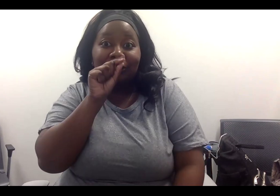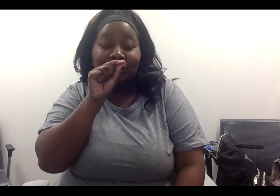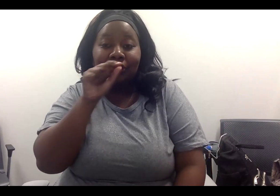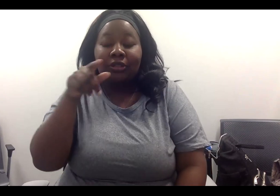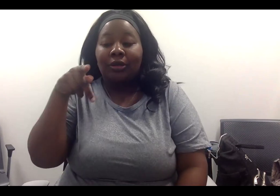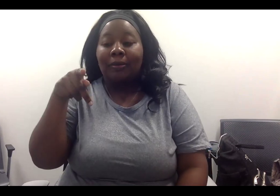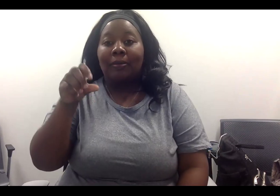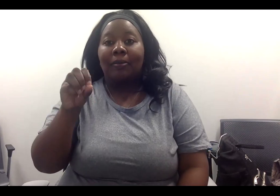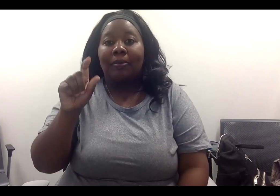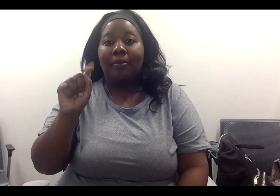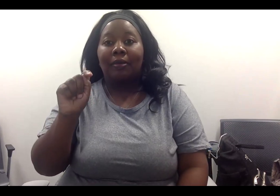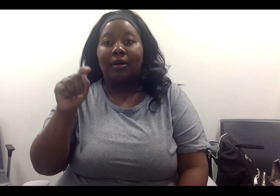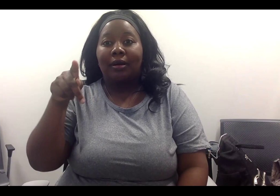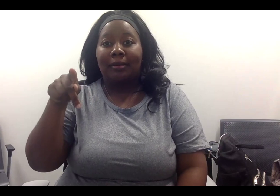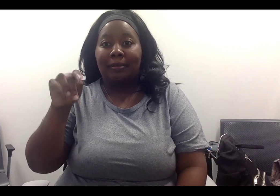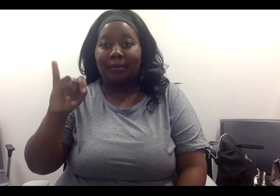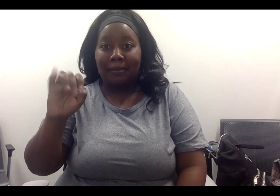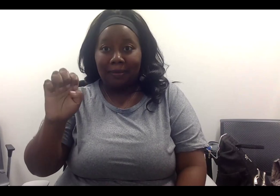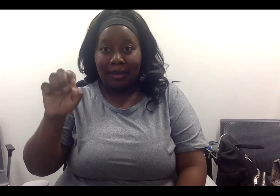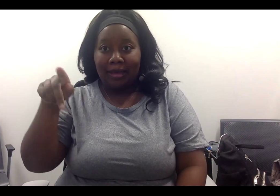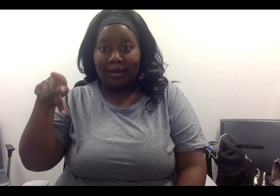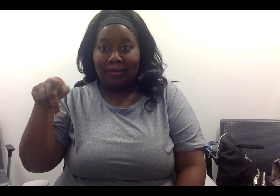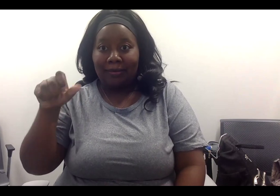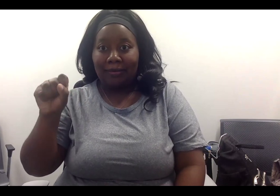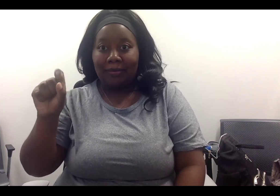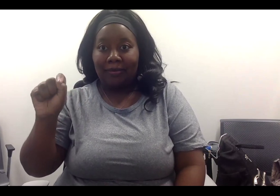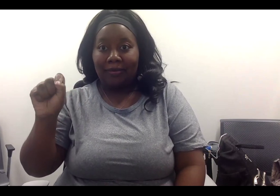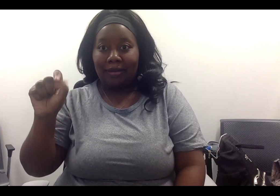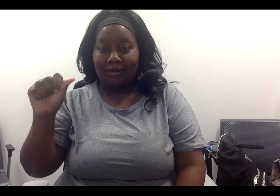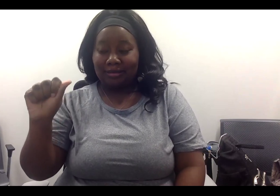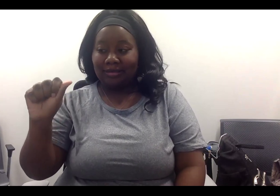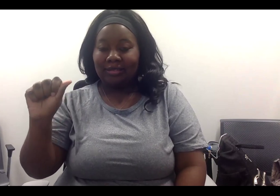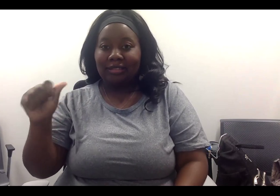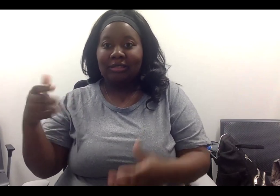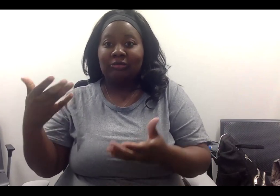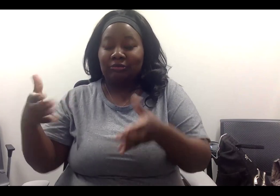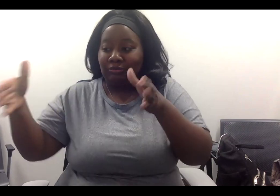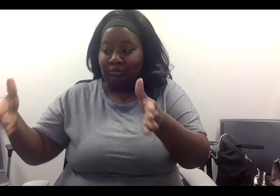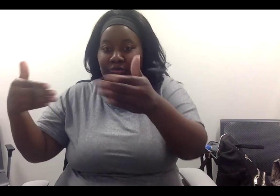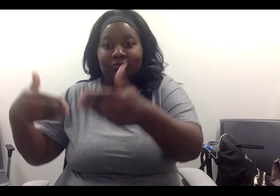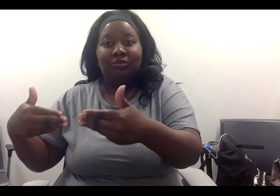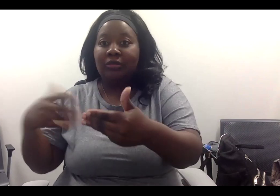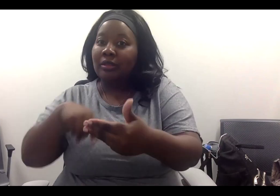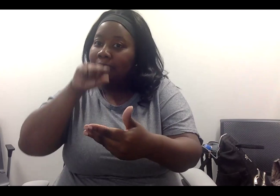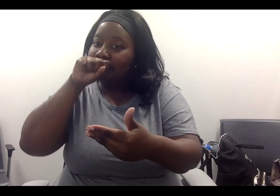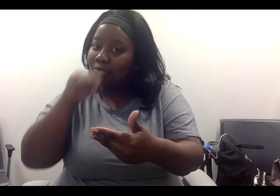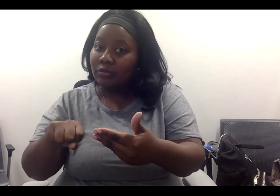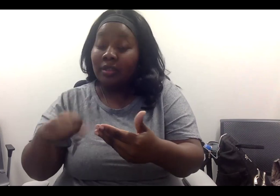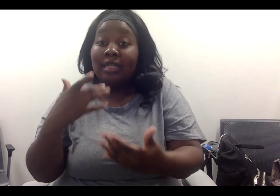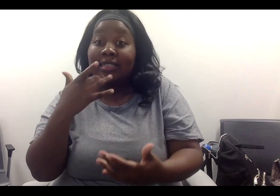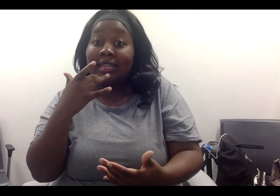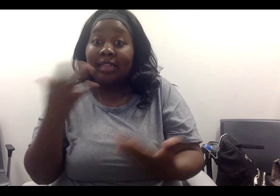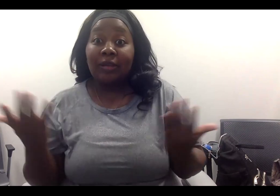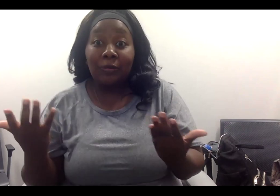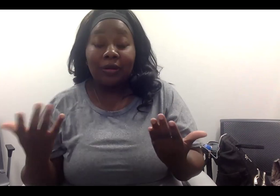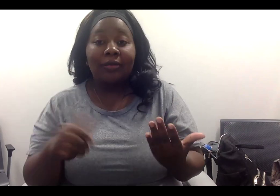I'm making one of my all-time favorite comfort foods, which is a baked pasta casserole that tastes like one of my other favorite comfort foods, chicken